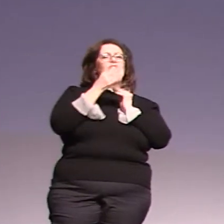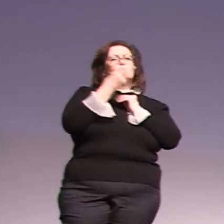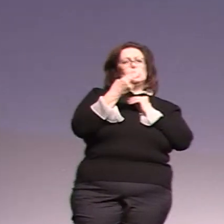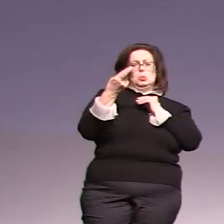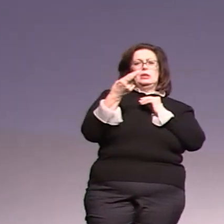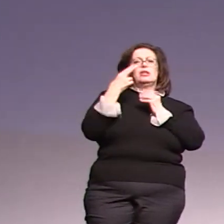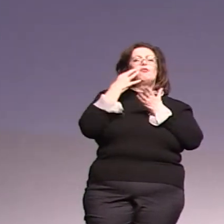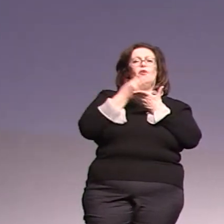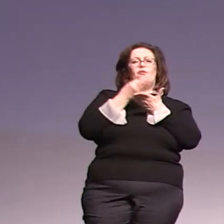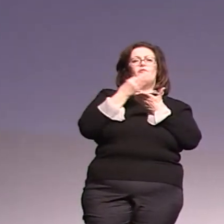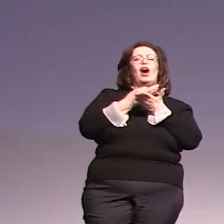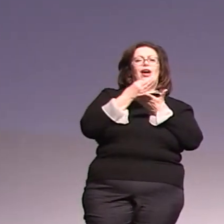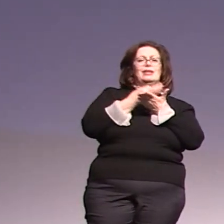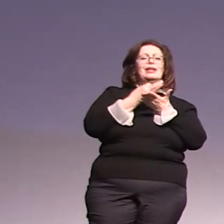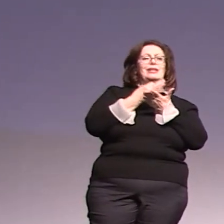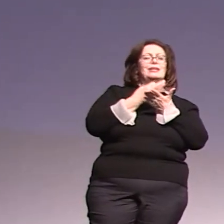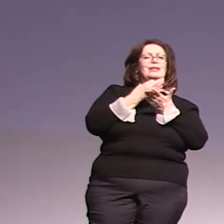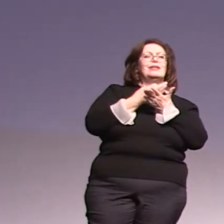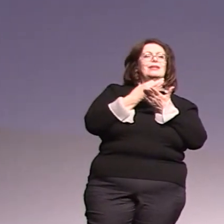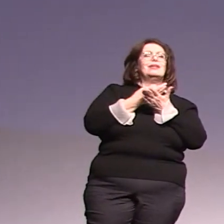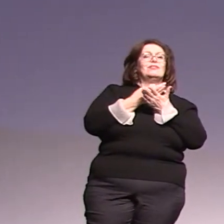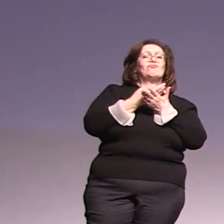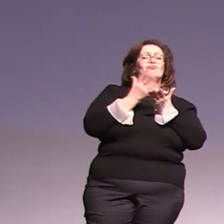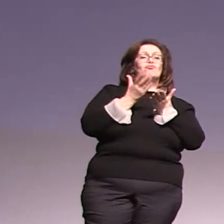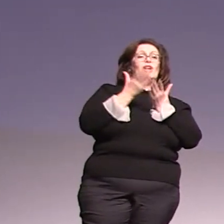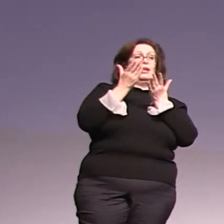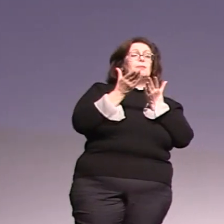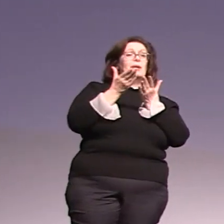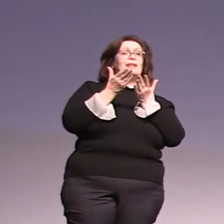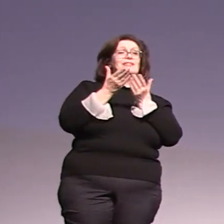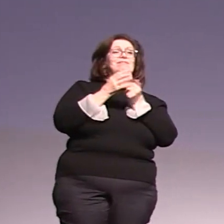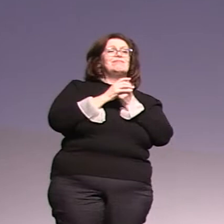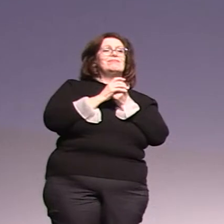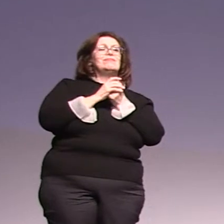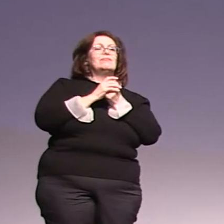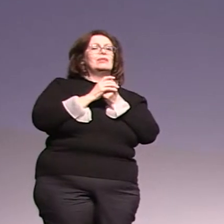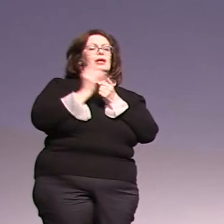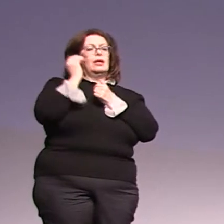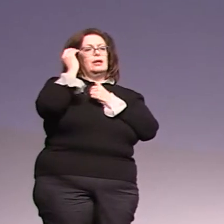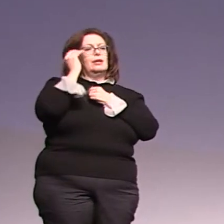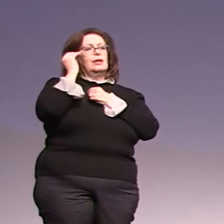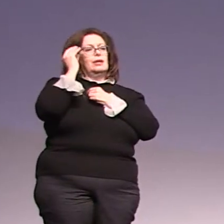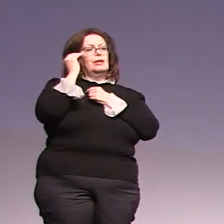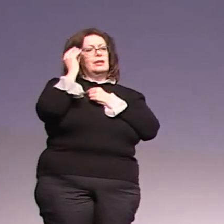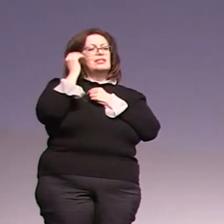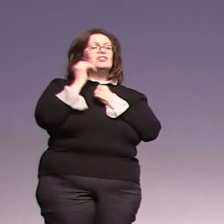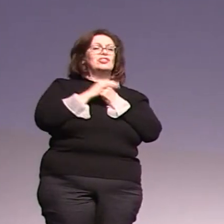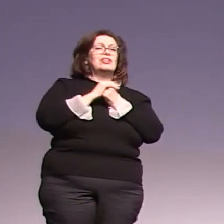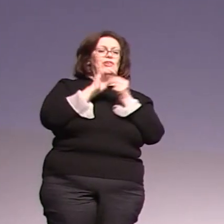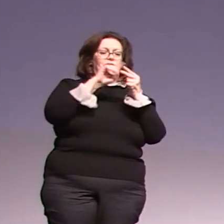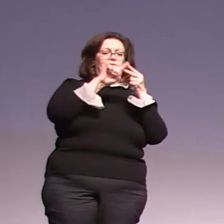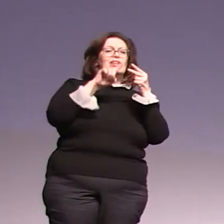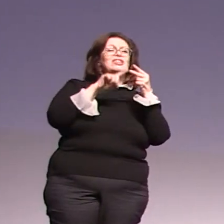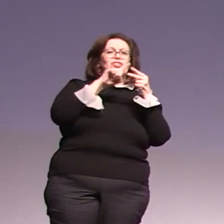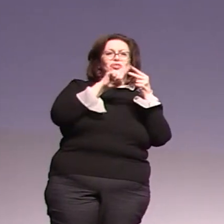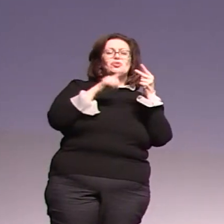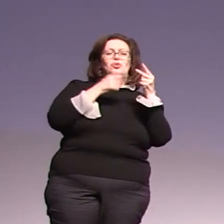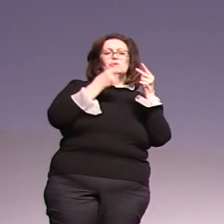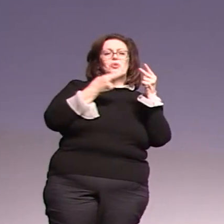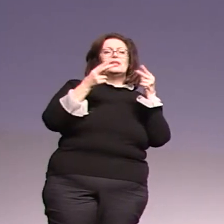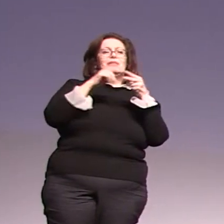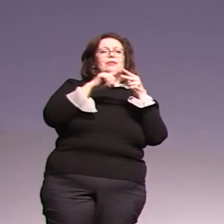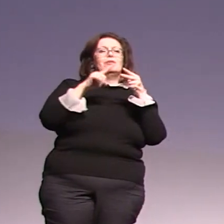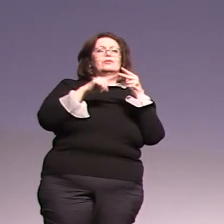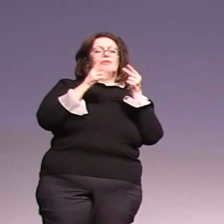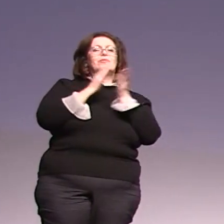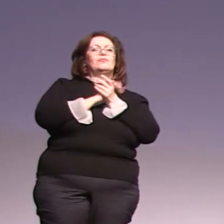lot of sources of funding for a potential recommendation that would then potentially be considered by the General Assembly, and to kind of link the two. And also, if you want to respond to